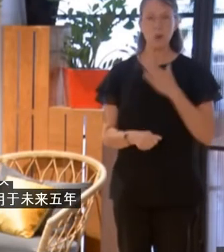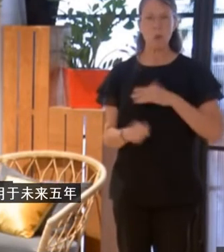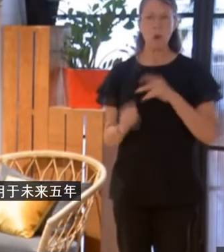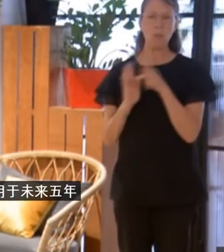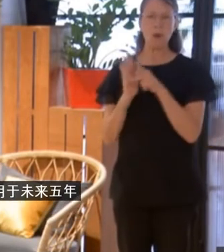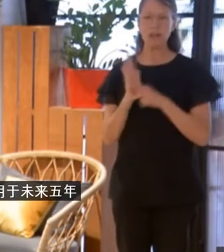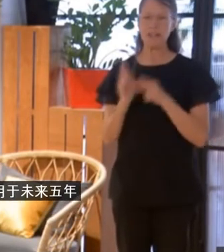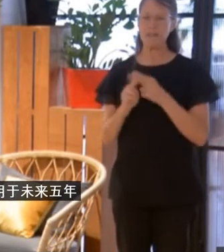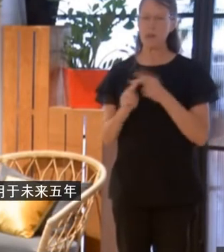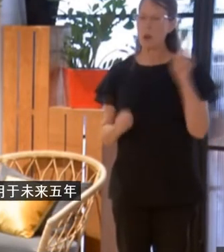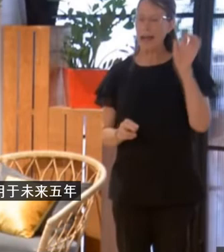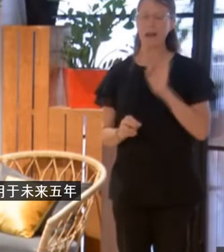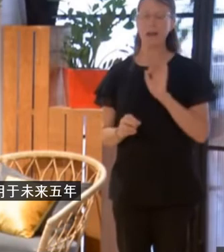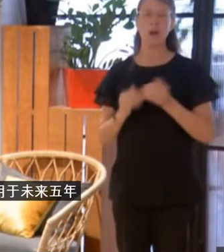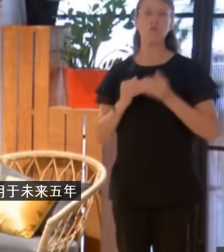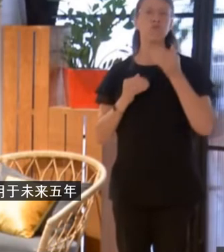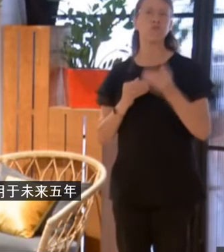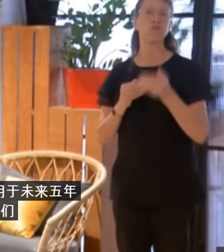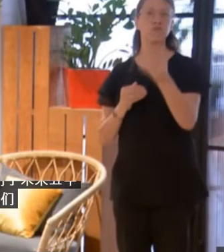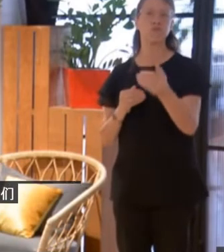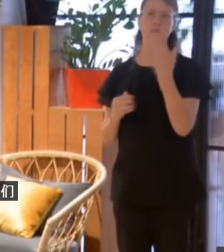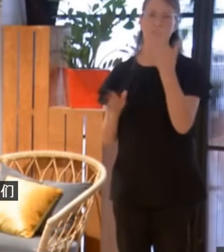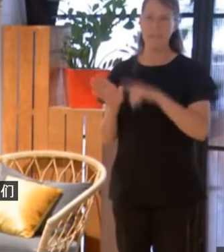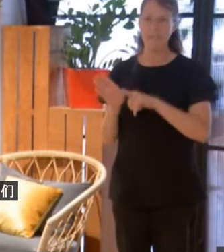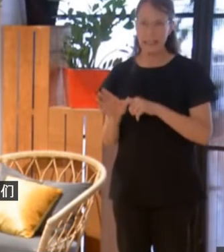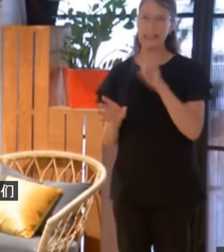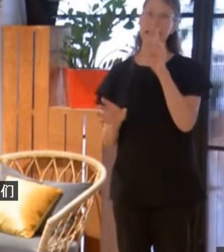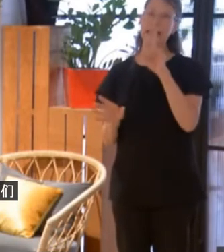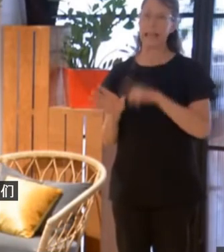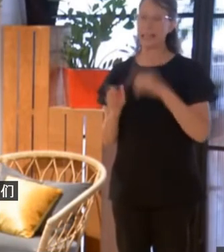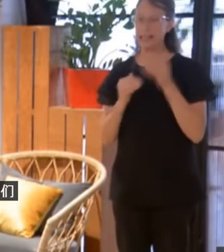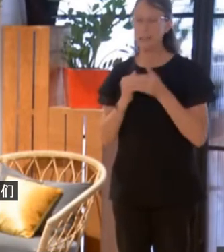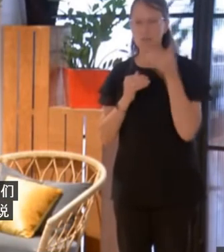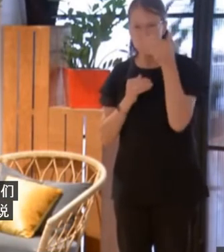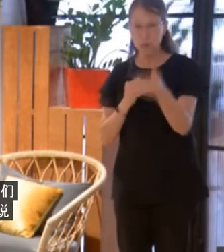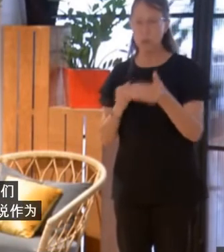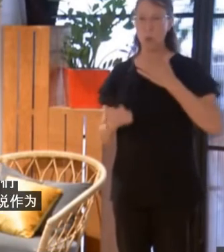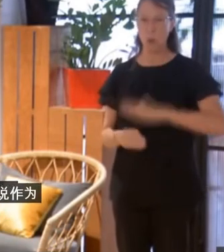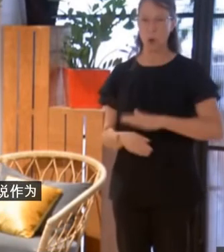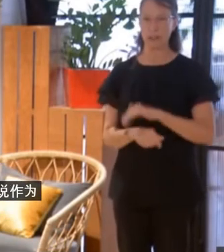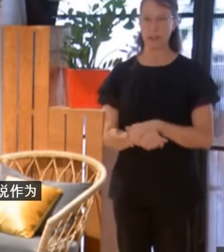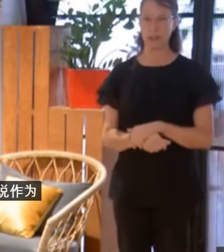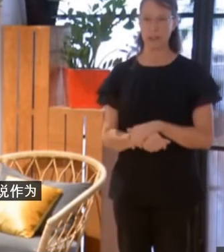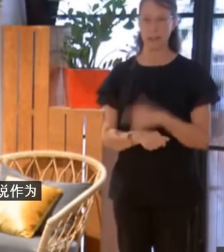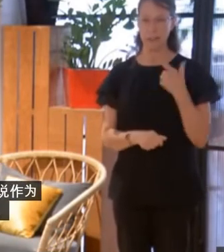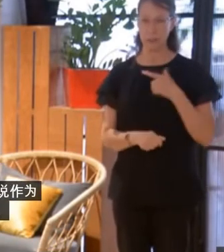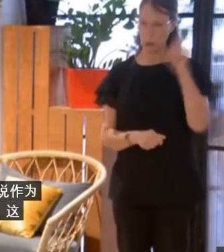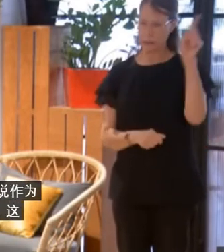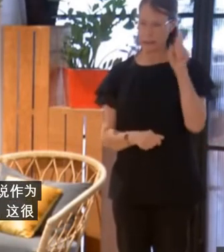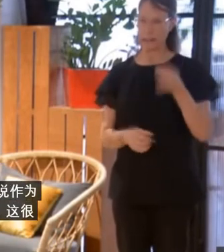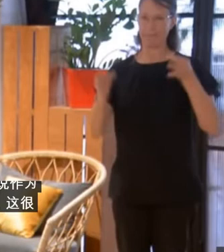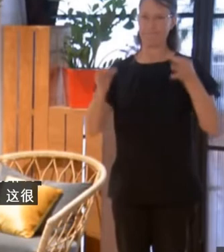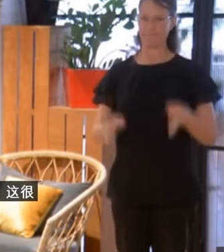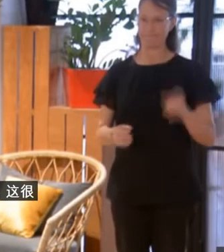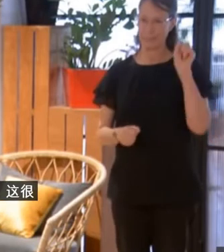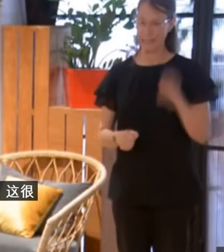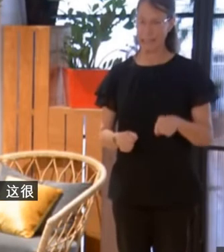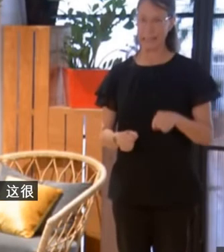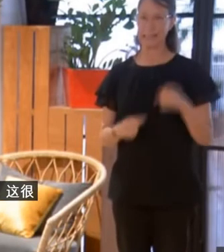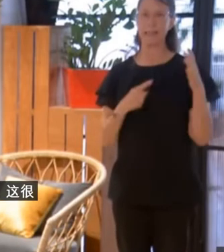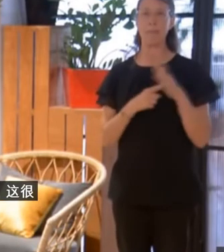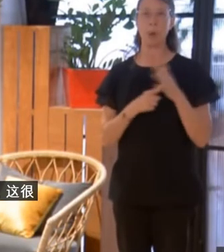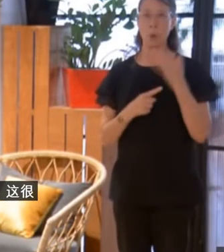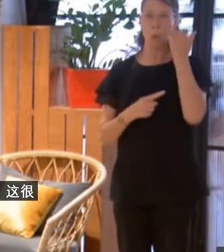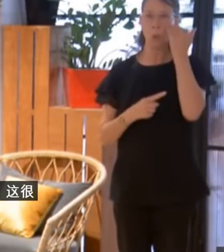5 years and the next 10 years. Because we draw a line in the sand today, and we say as a government in New South Wales, this is